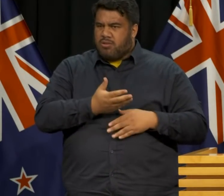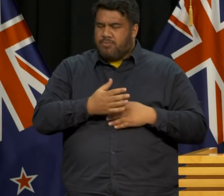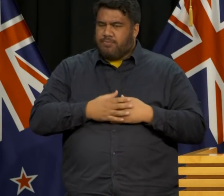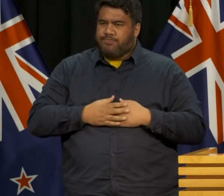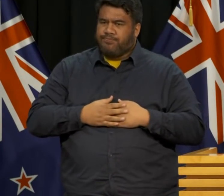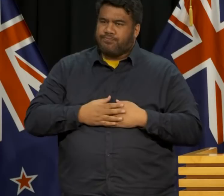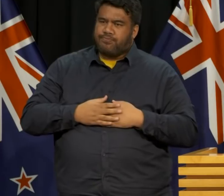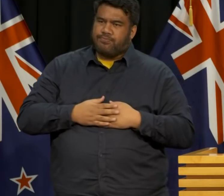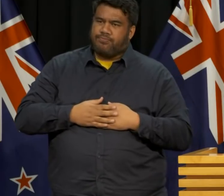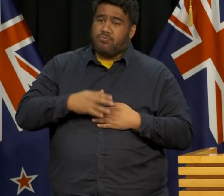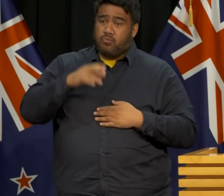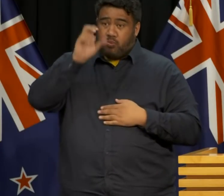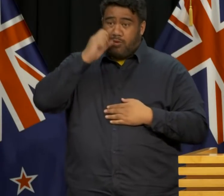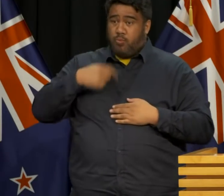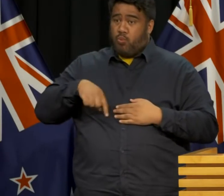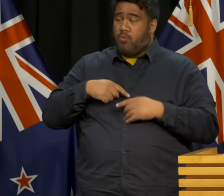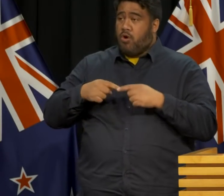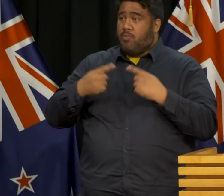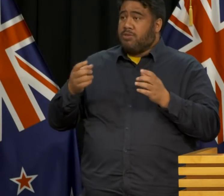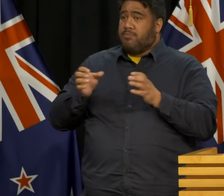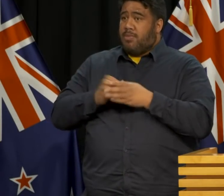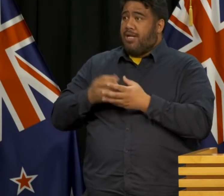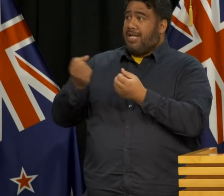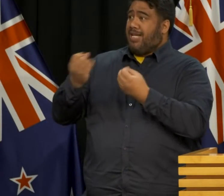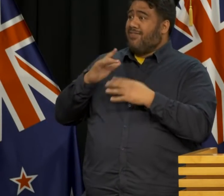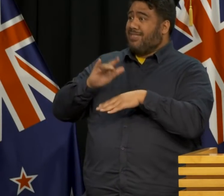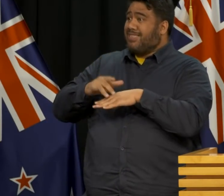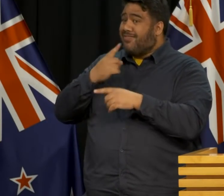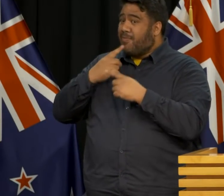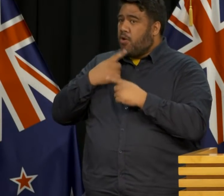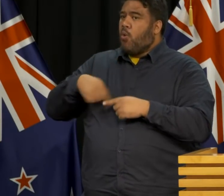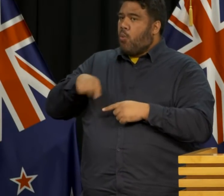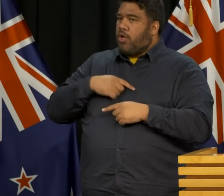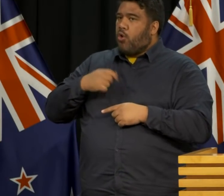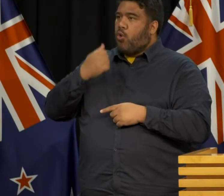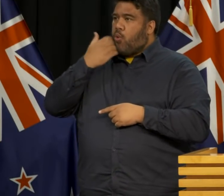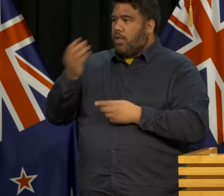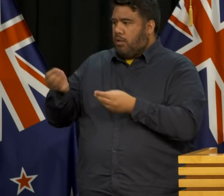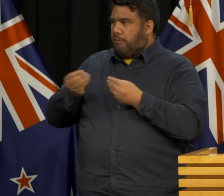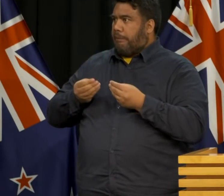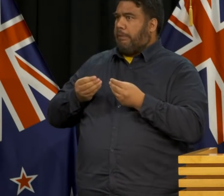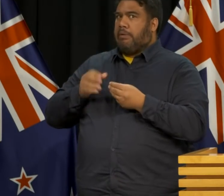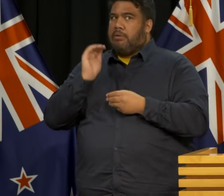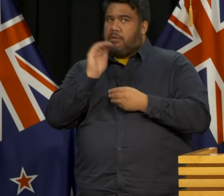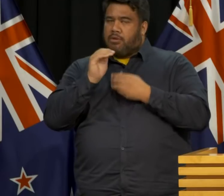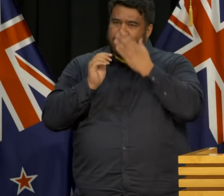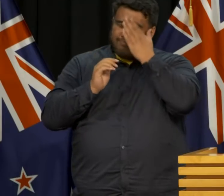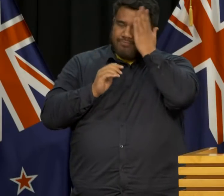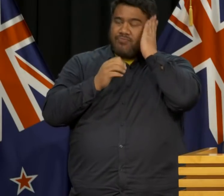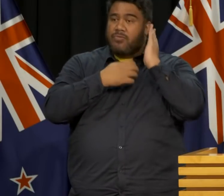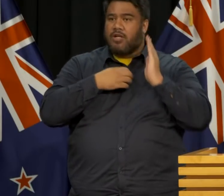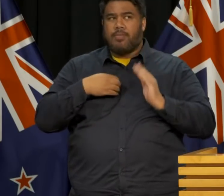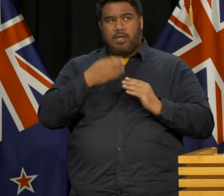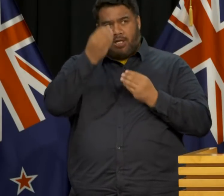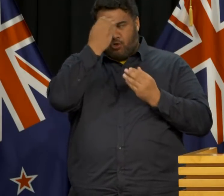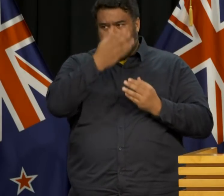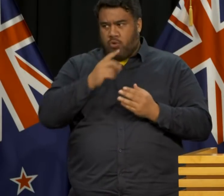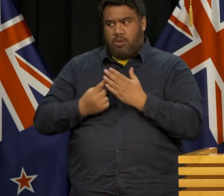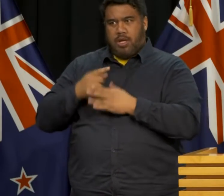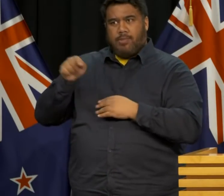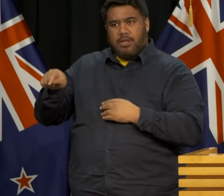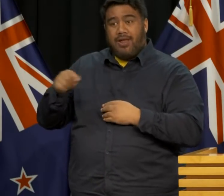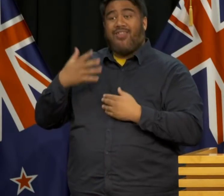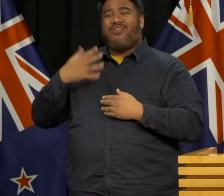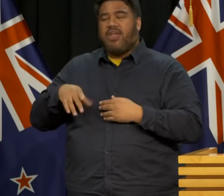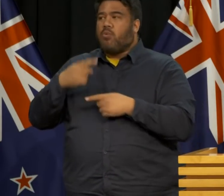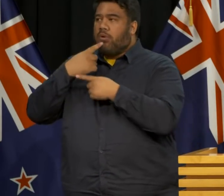were in opposition, where we were given information that was sensitive, where we made sure the government knew that that was happening so they could shut that down and then blew the whistle on